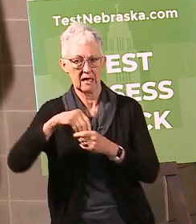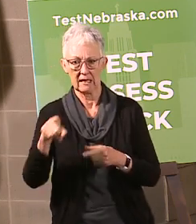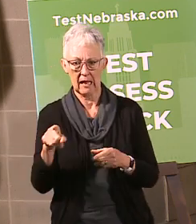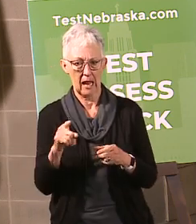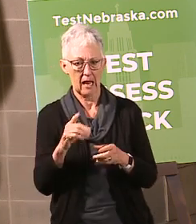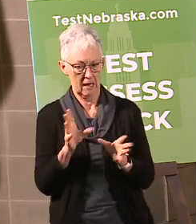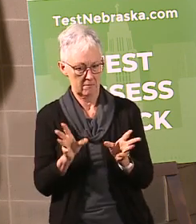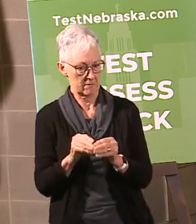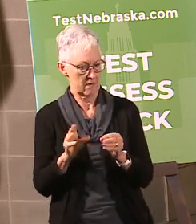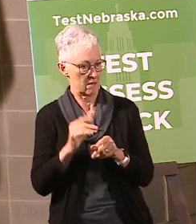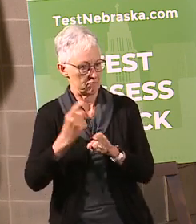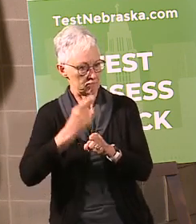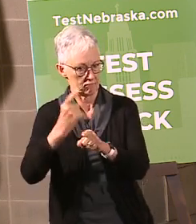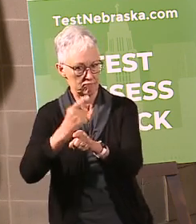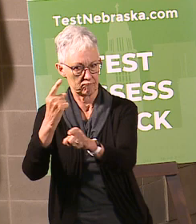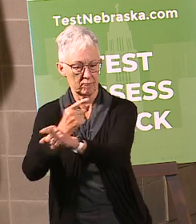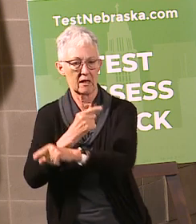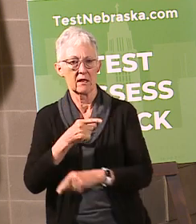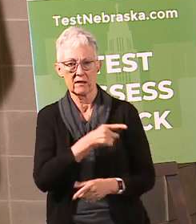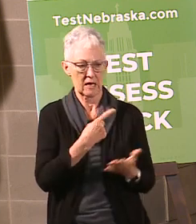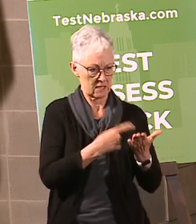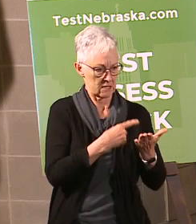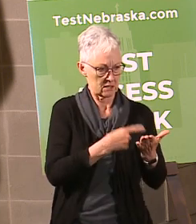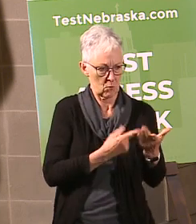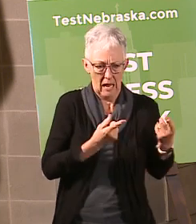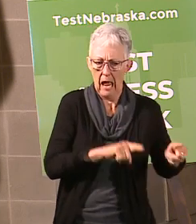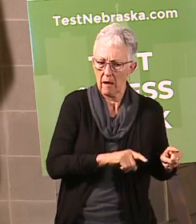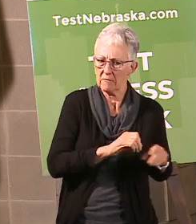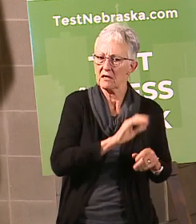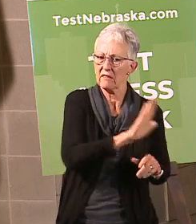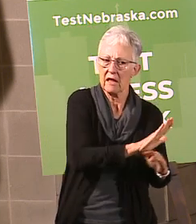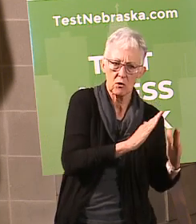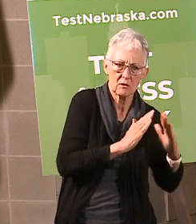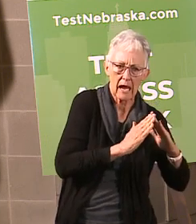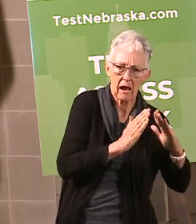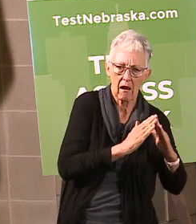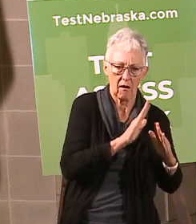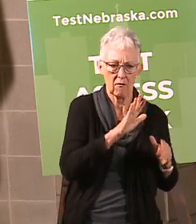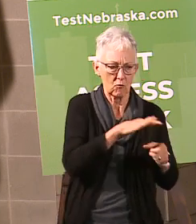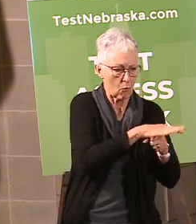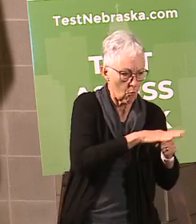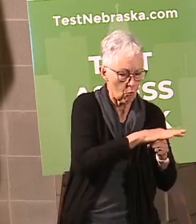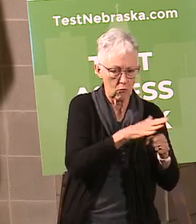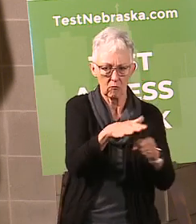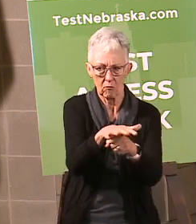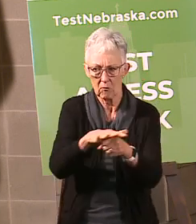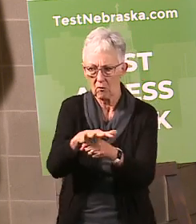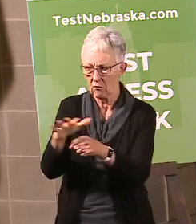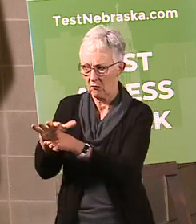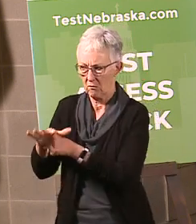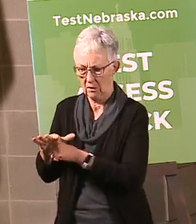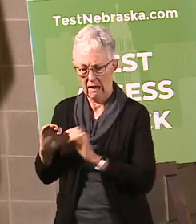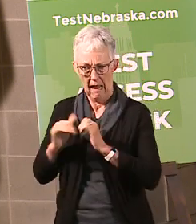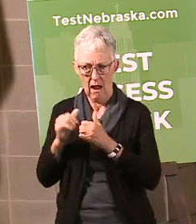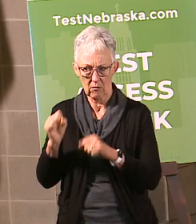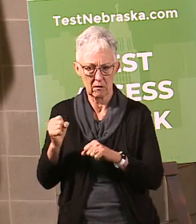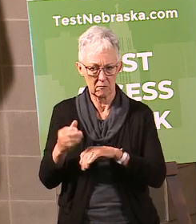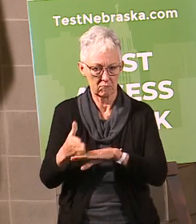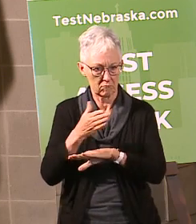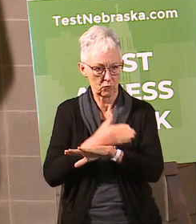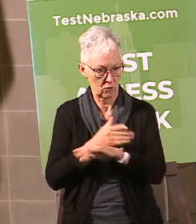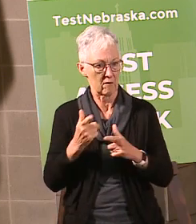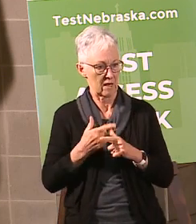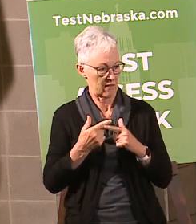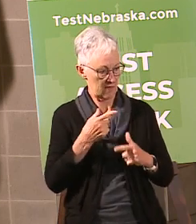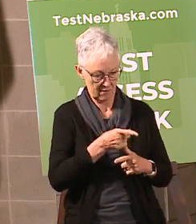regularly. They talk about what's happening in their town and county and what needs to happen to make things better, and then they get it done. And lately,